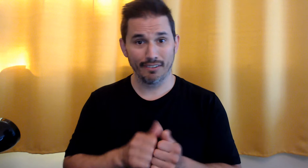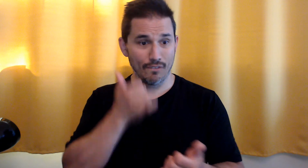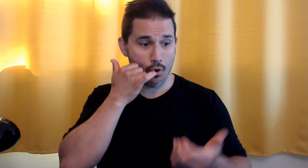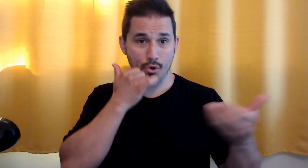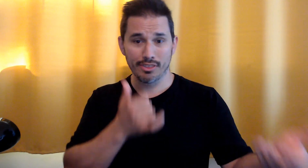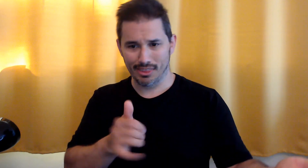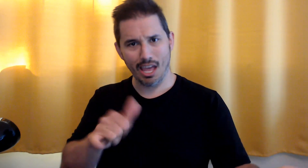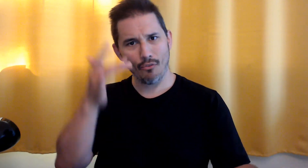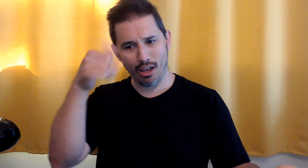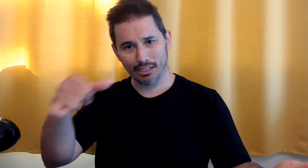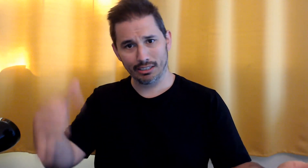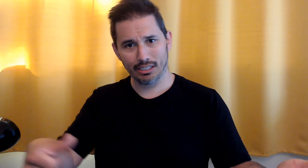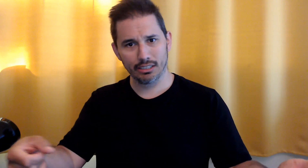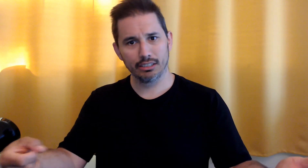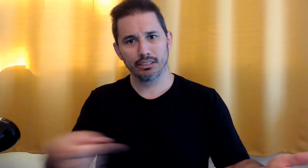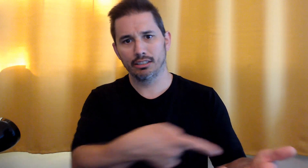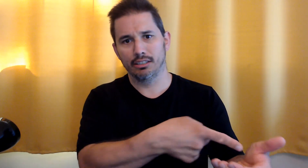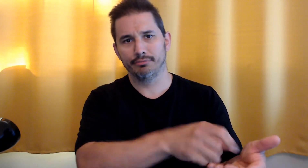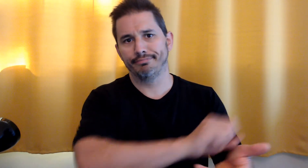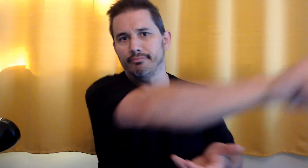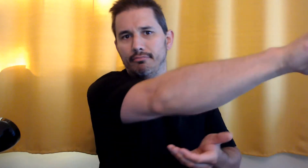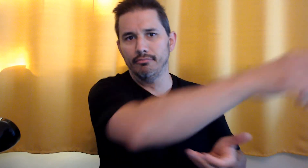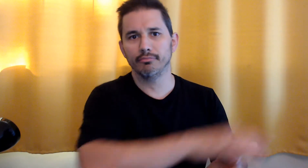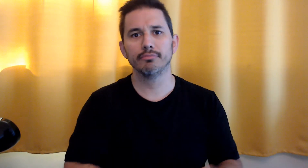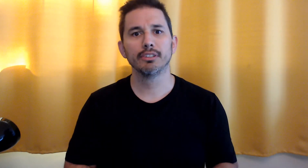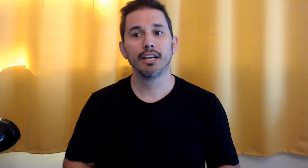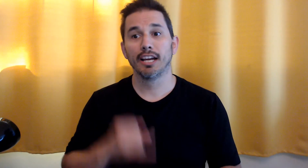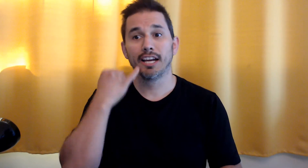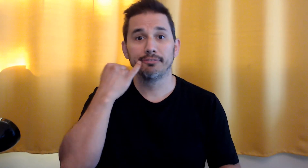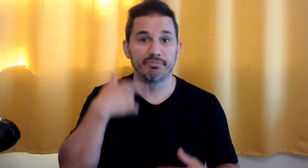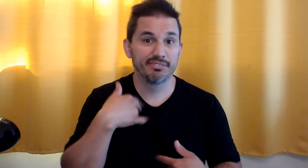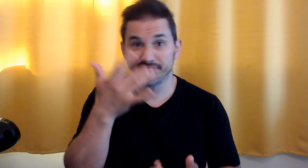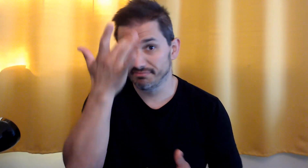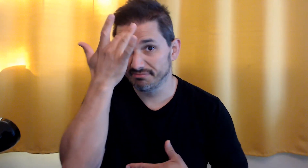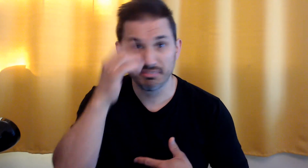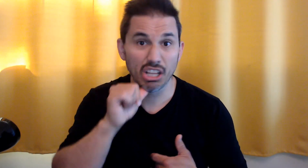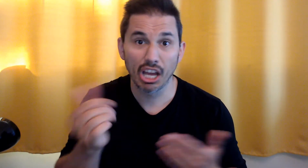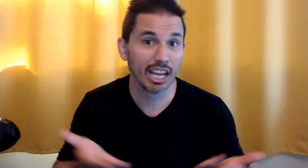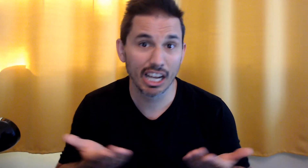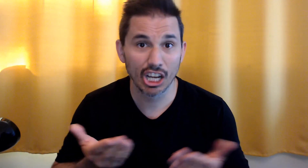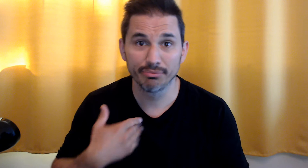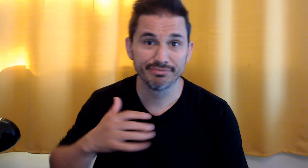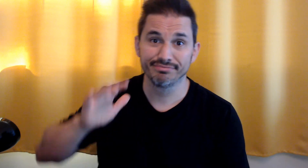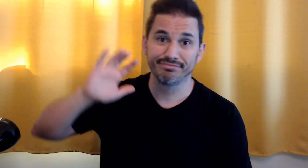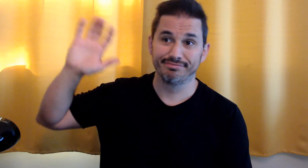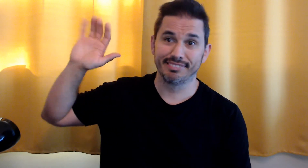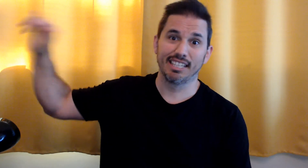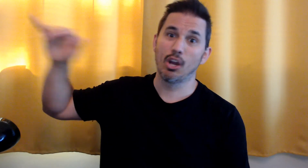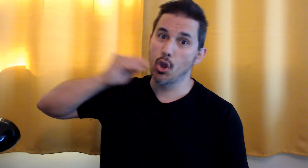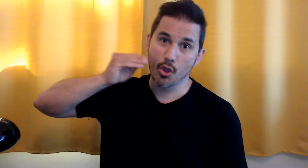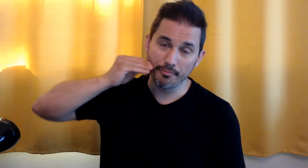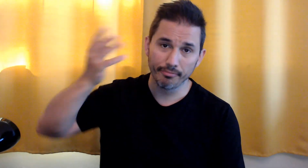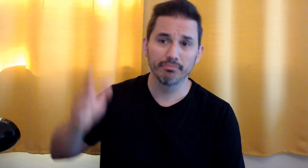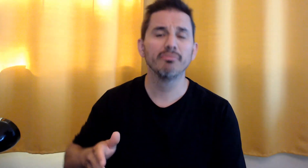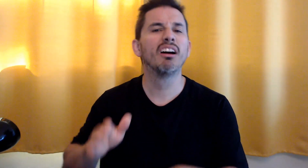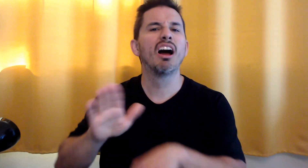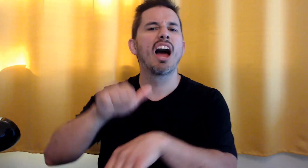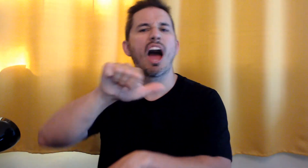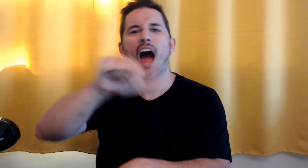you would have to have your phone on the desk near that button for it to be able to be used. So if, for instance, you were sick